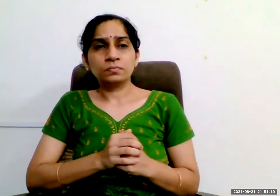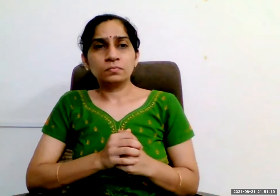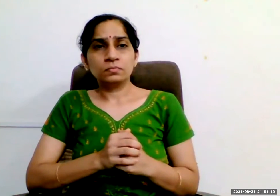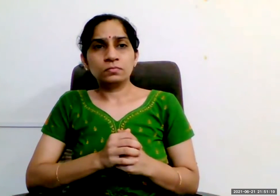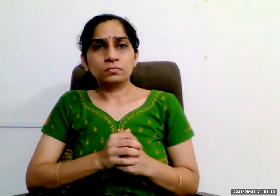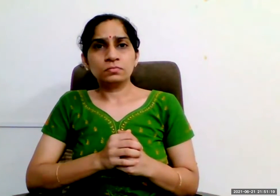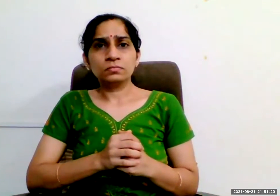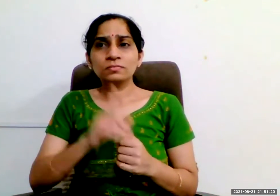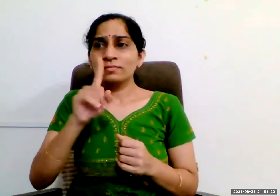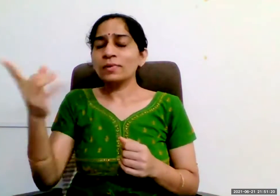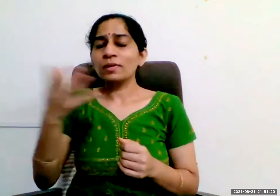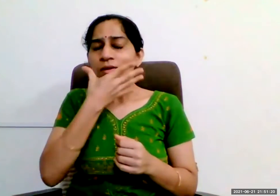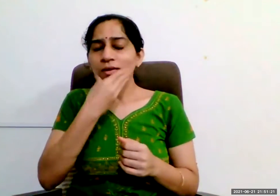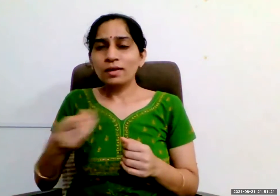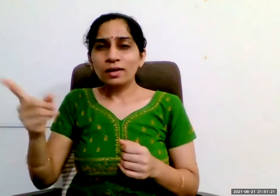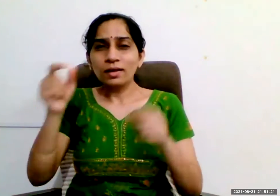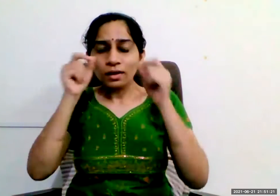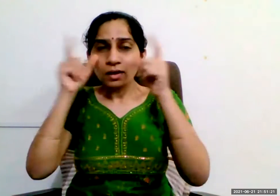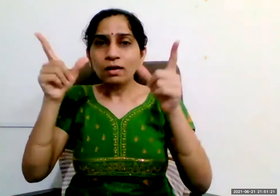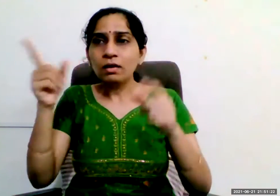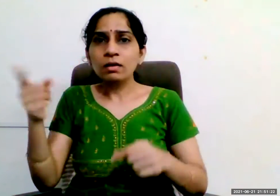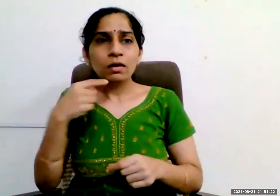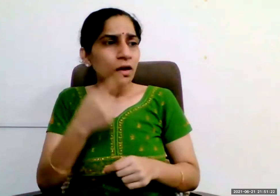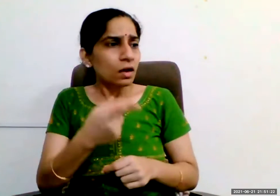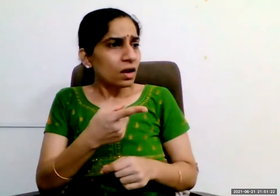you curse? He is a very noble king, and why did you curse him?